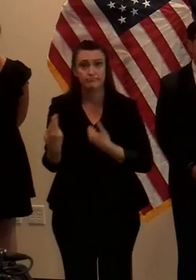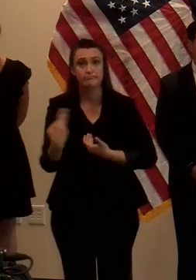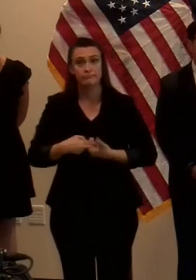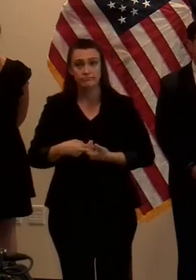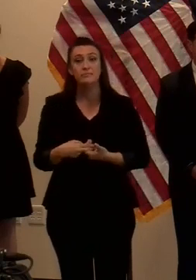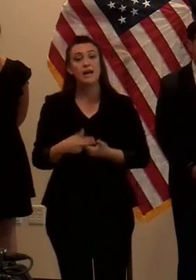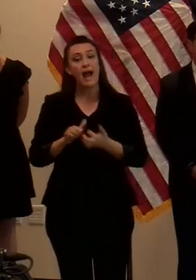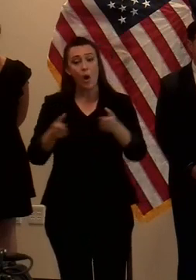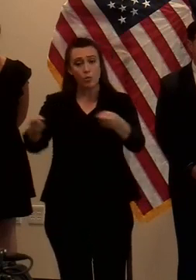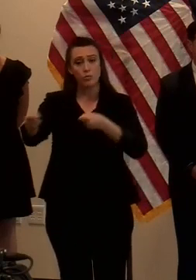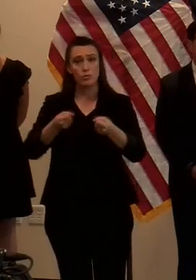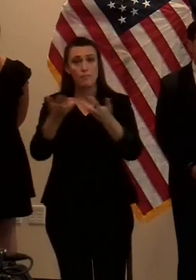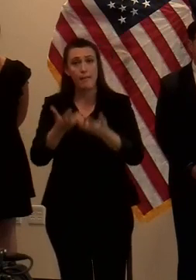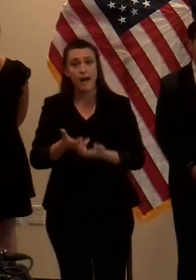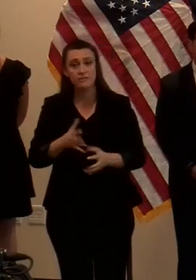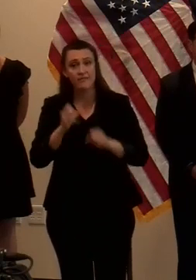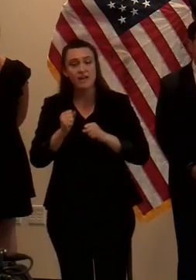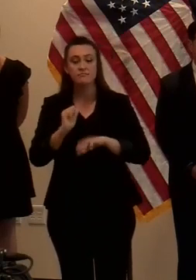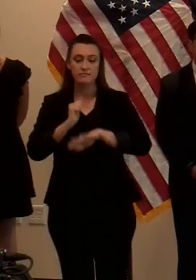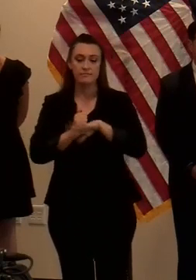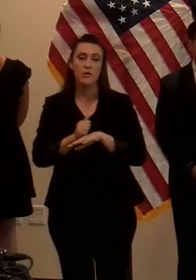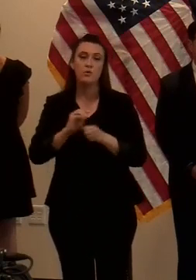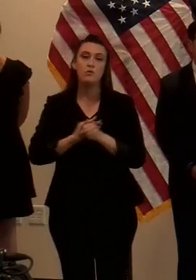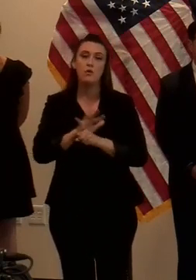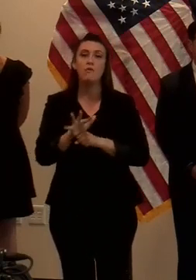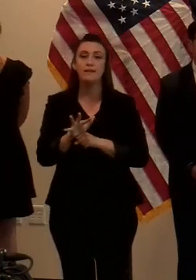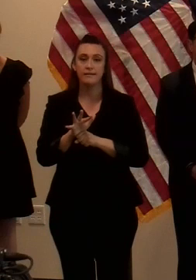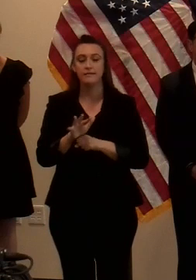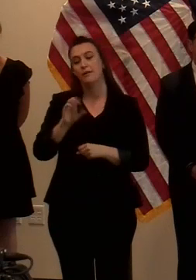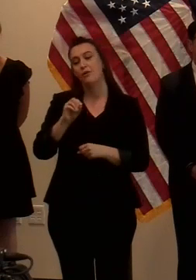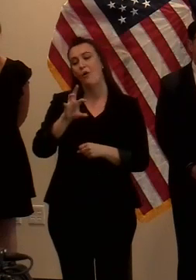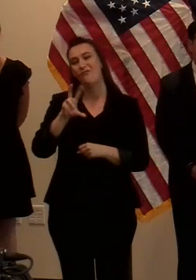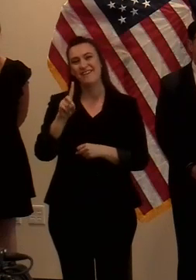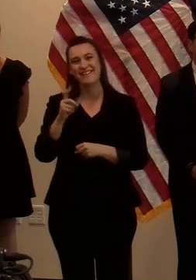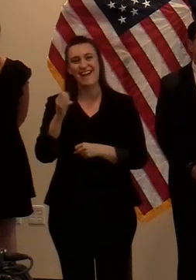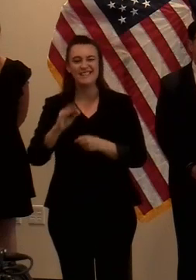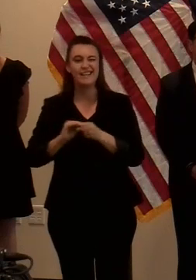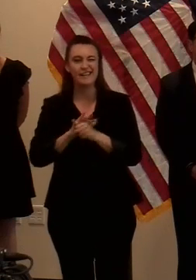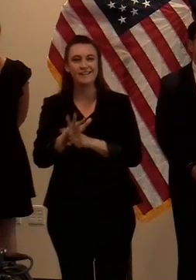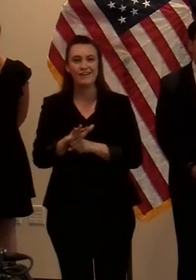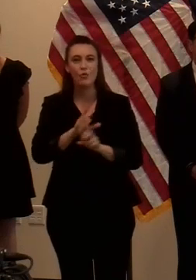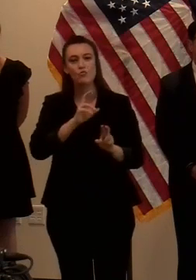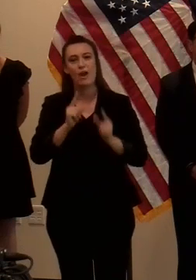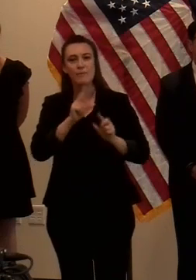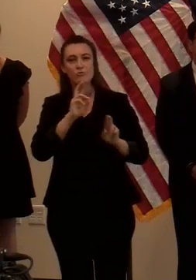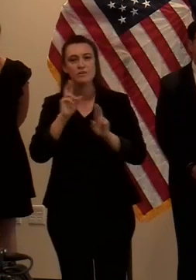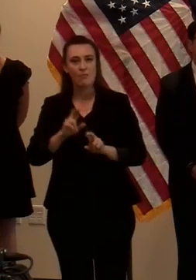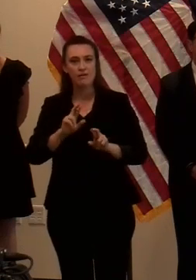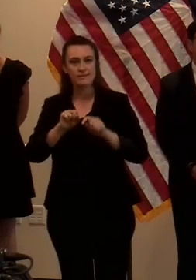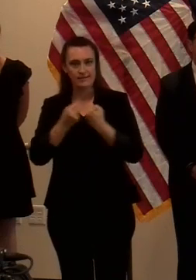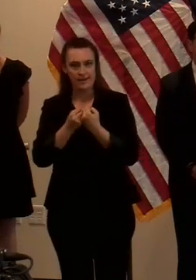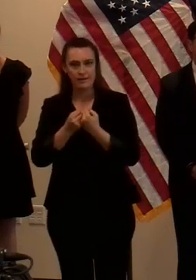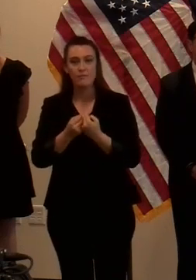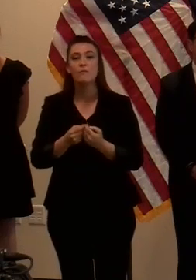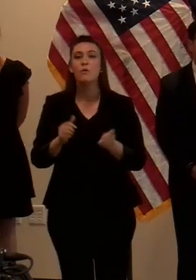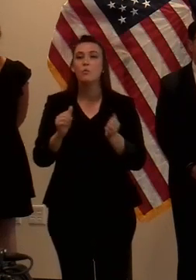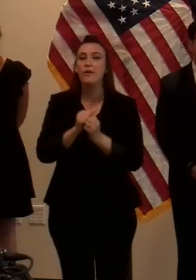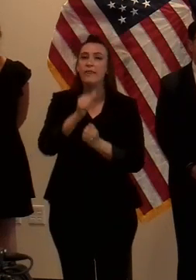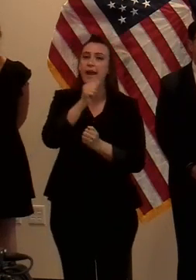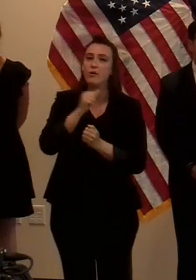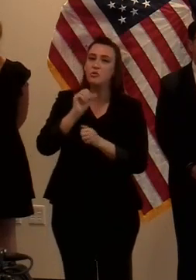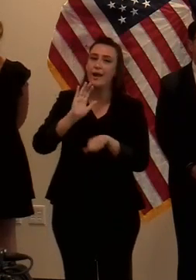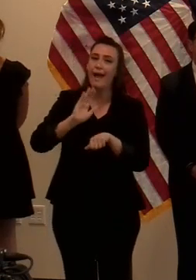a COVID-19 rapid response team in partnership with Arizona at Work and the Department of